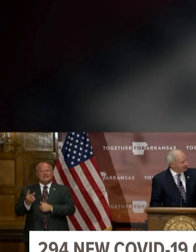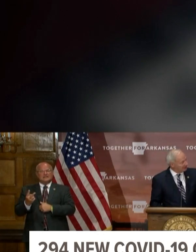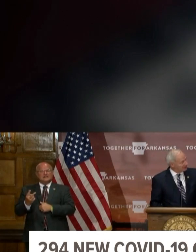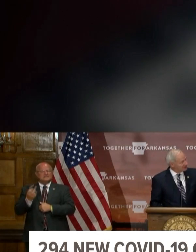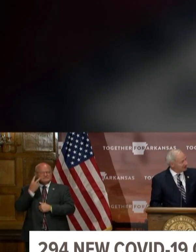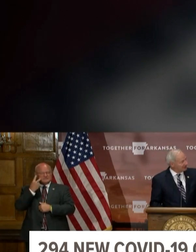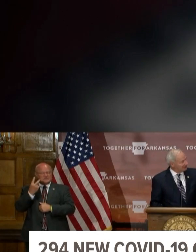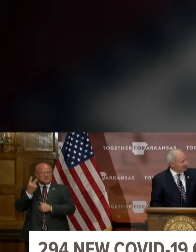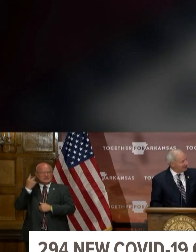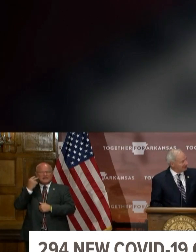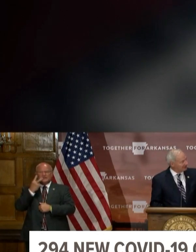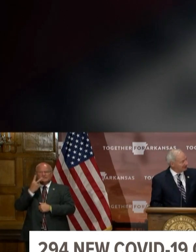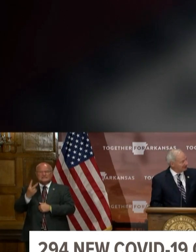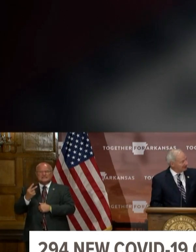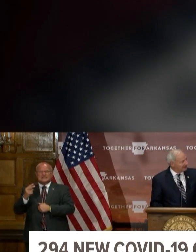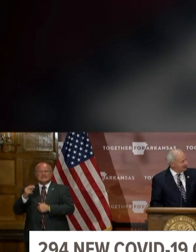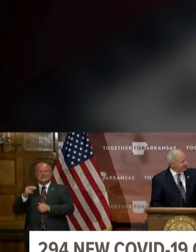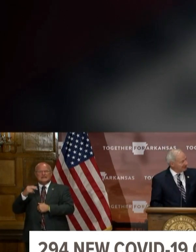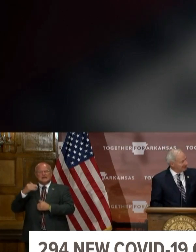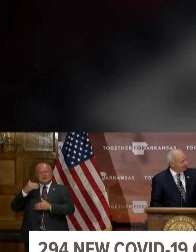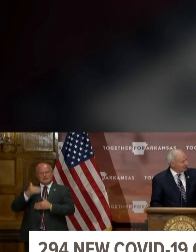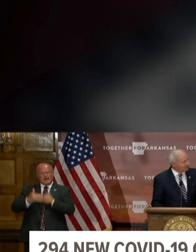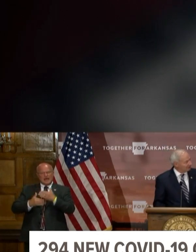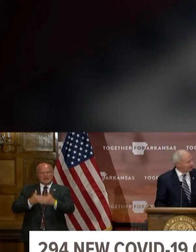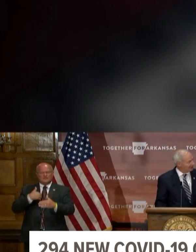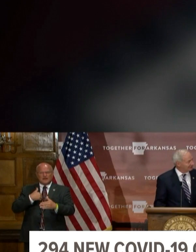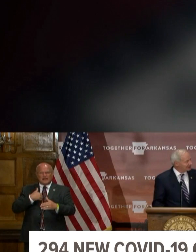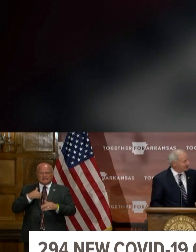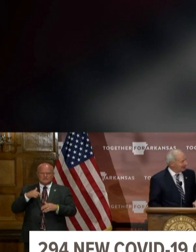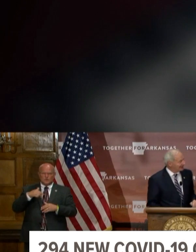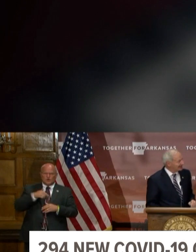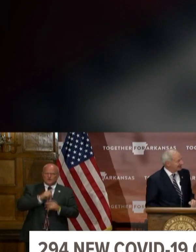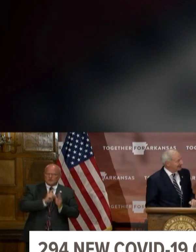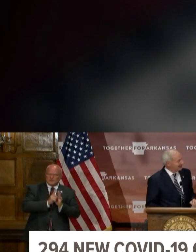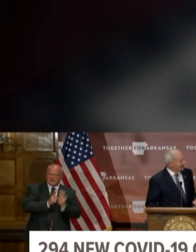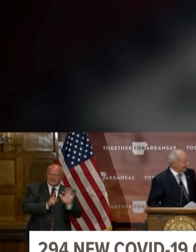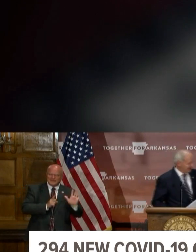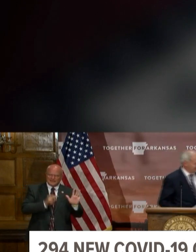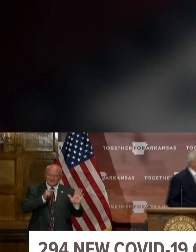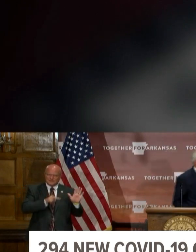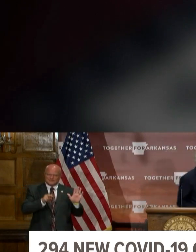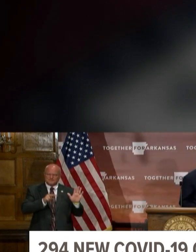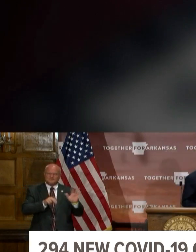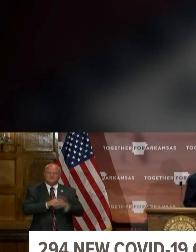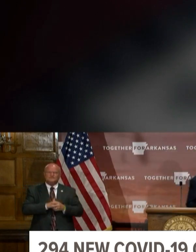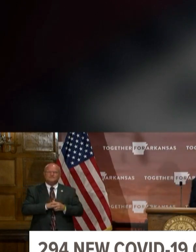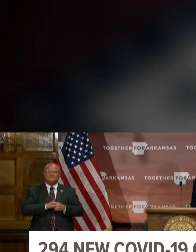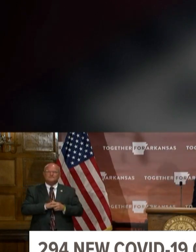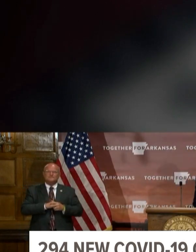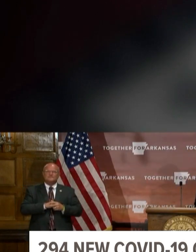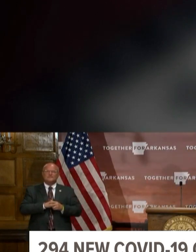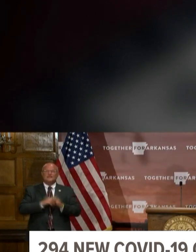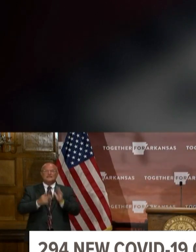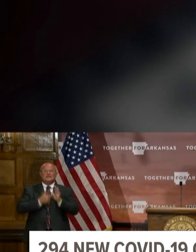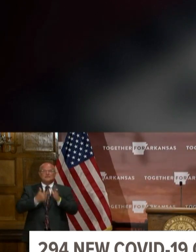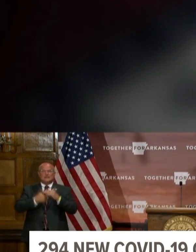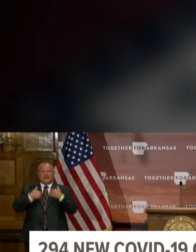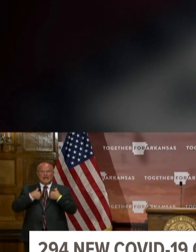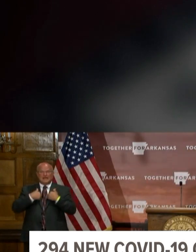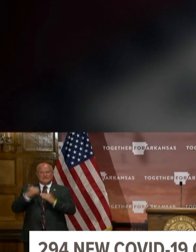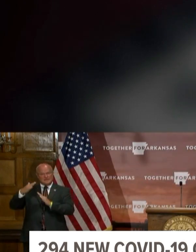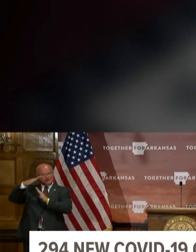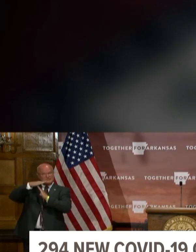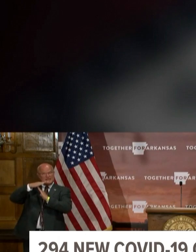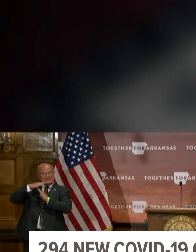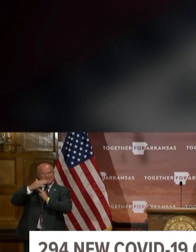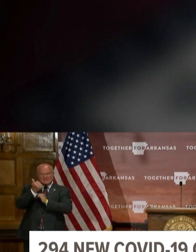back, you can almost see a pattern, if I can walk over there for a second, that sometimes we'll have the peak